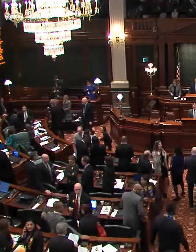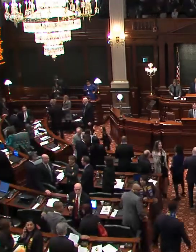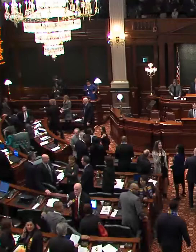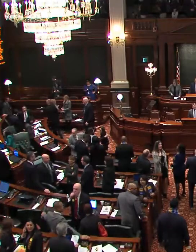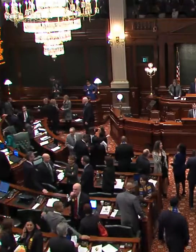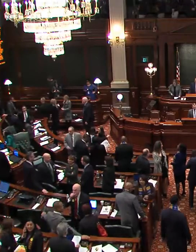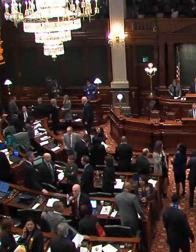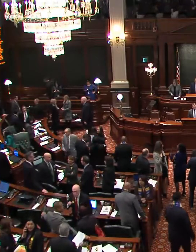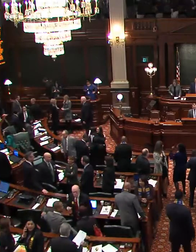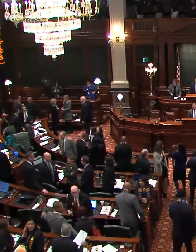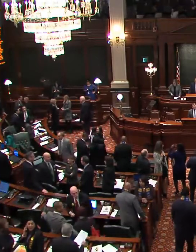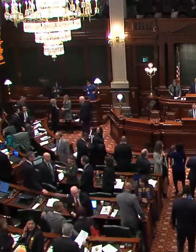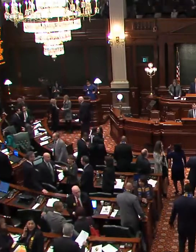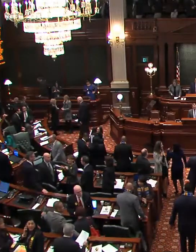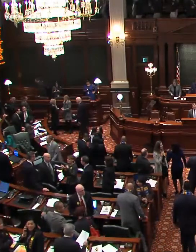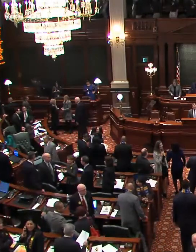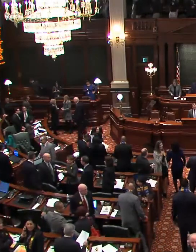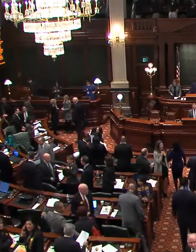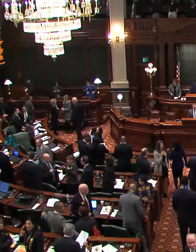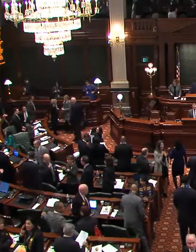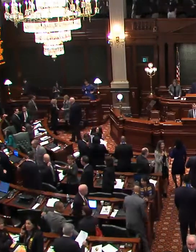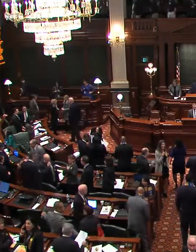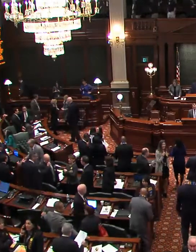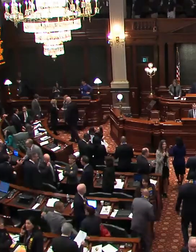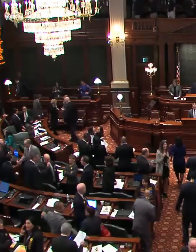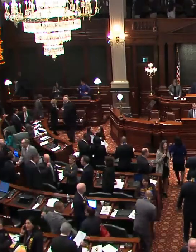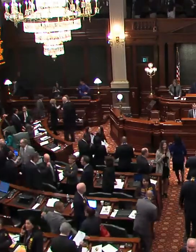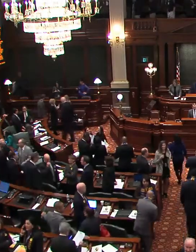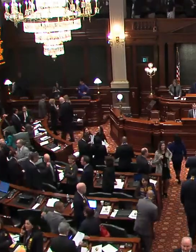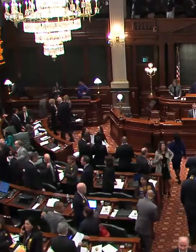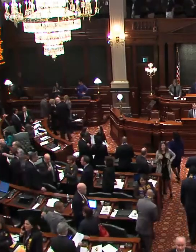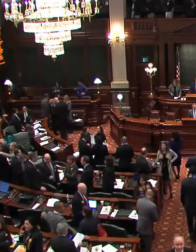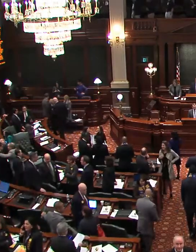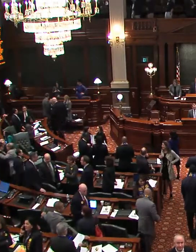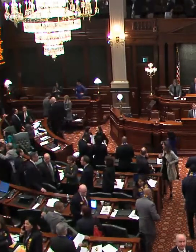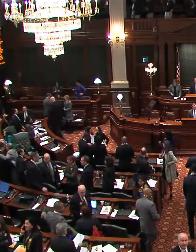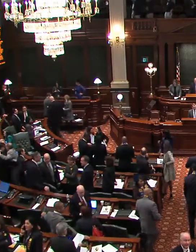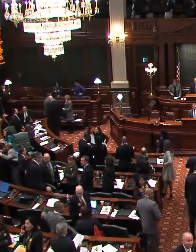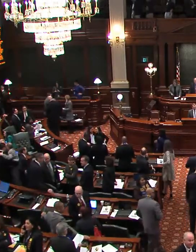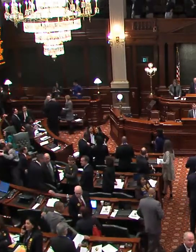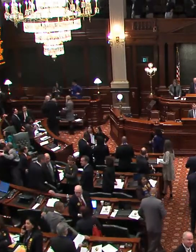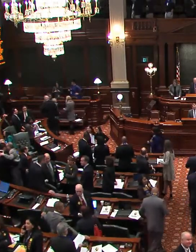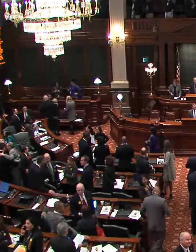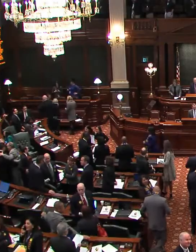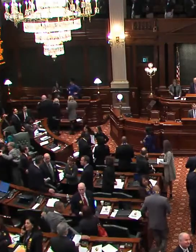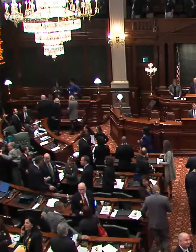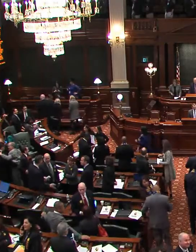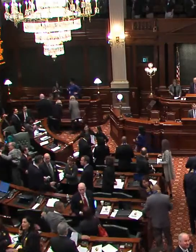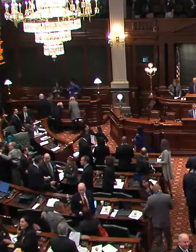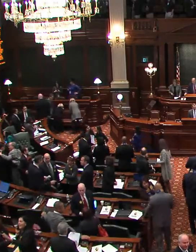Attention, members of the House. The following committees have been canceled this afternoon. Insurance.